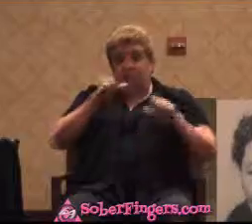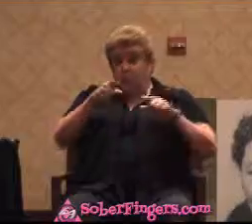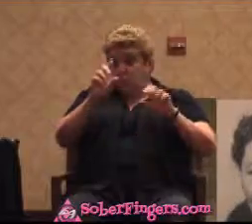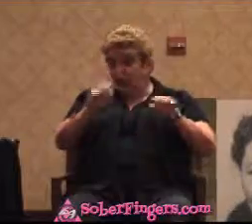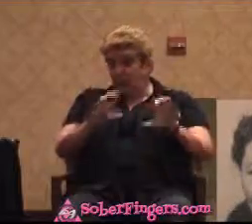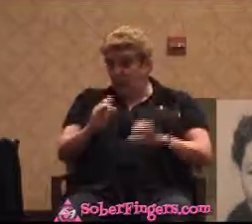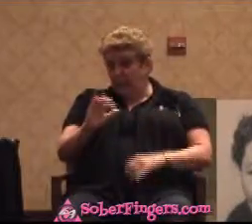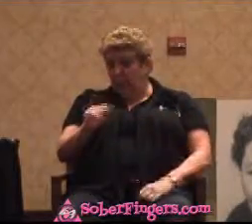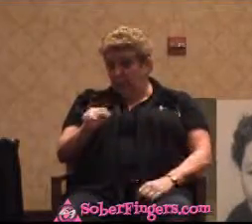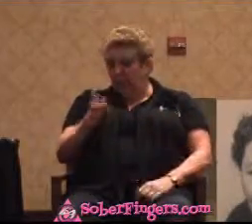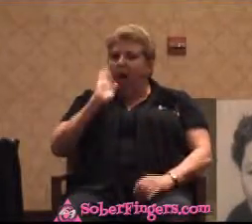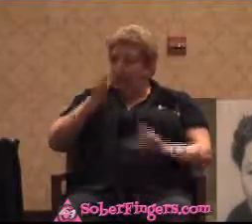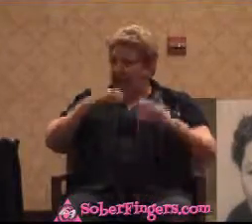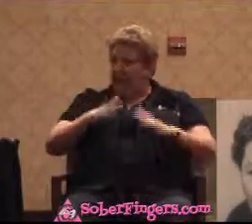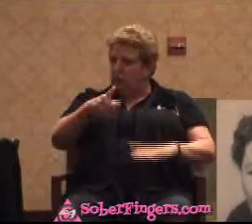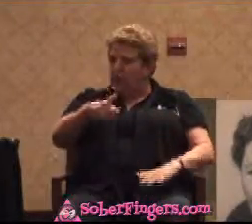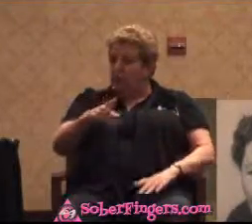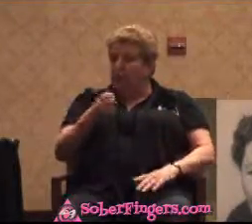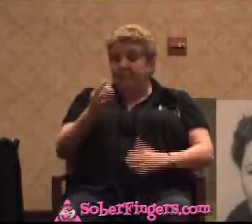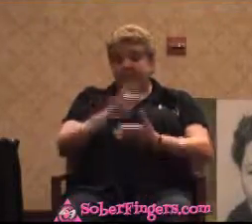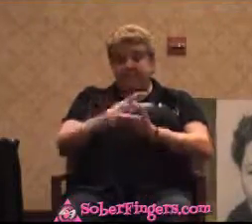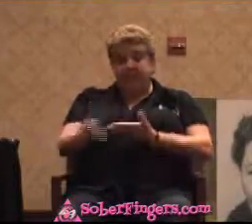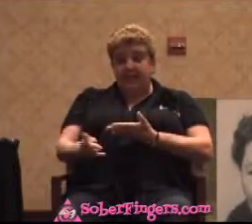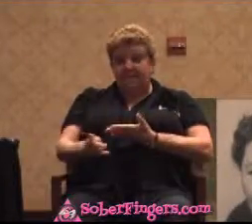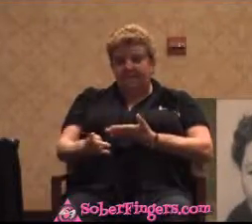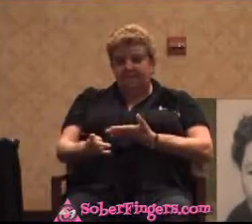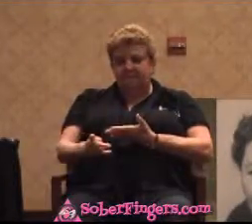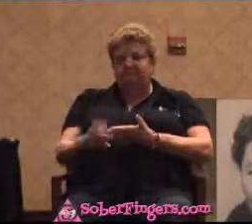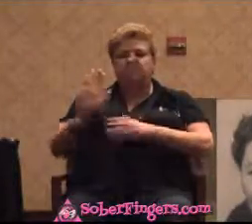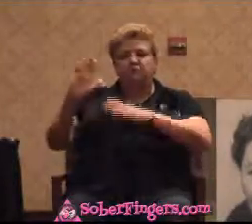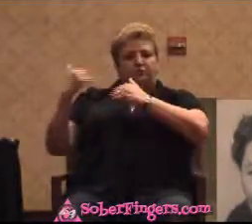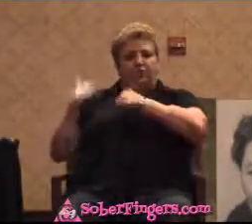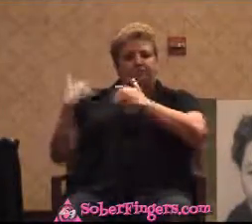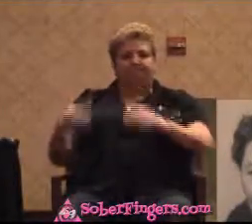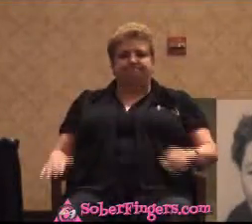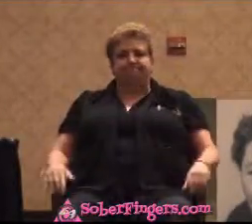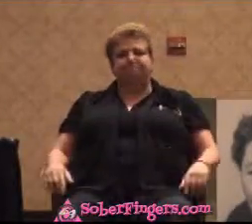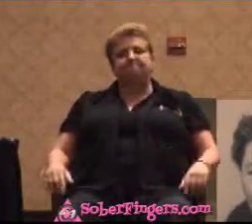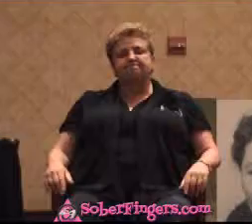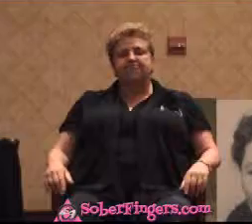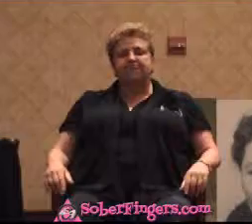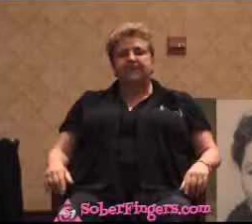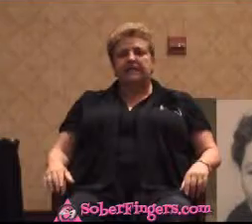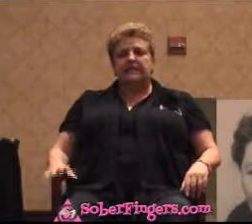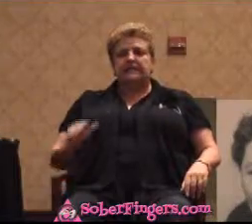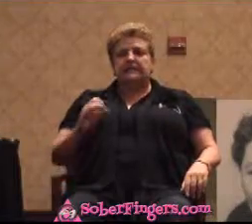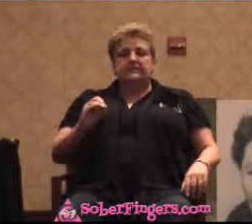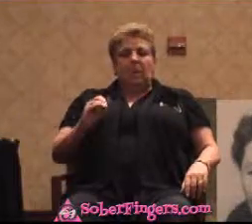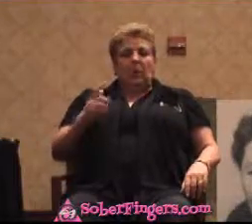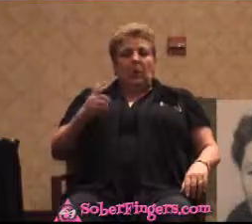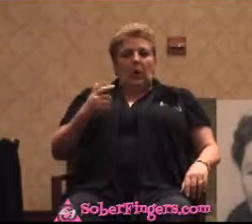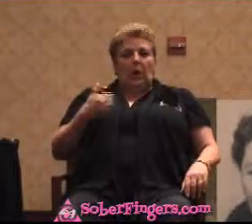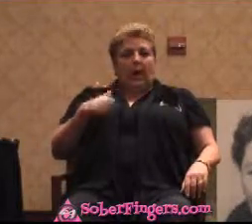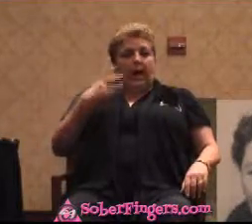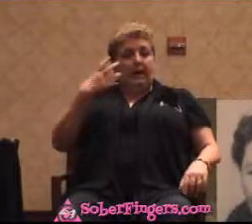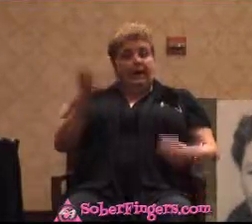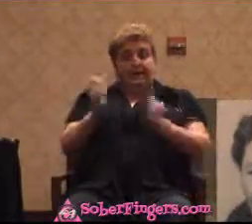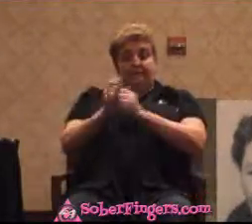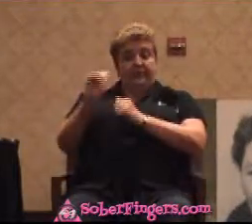it. So if it fails, it'll be on you. So I go out with this gentleman, a young